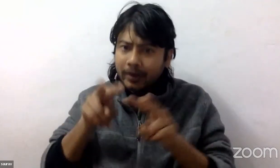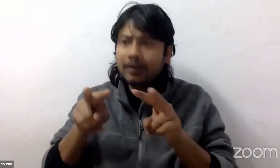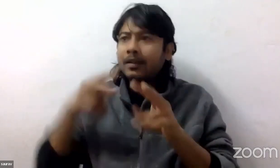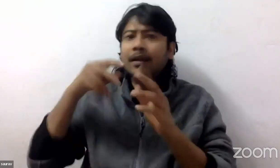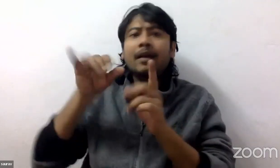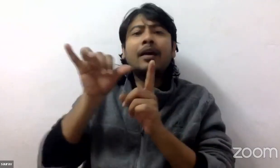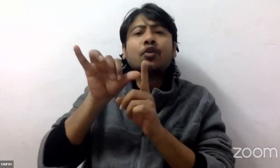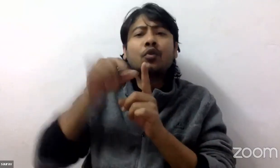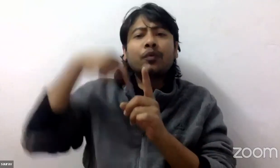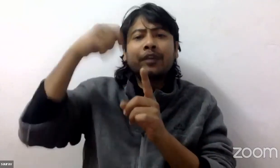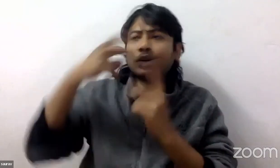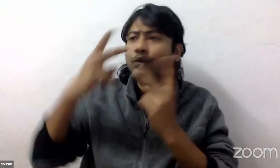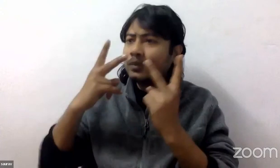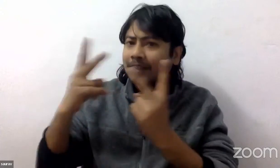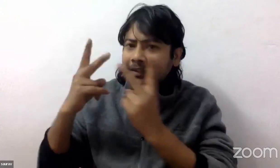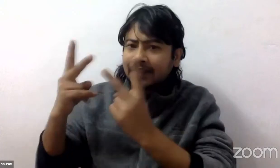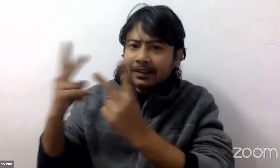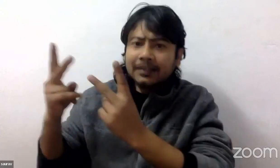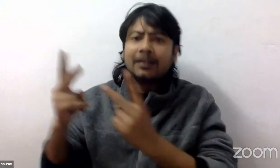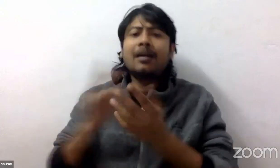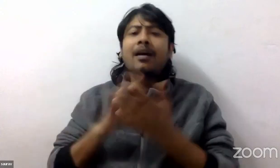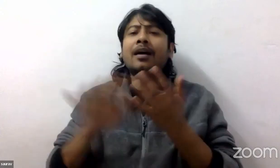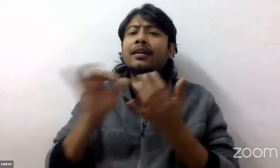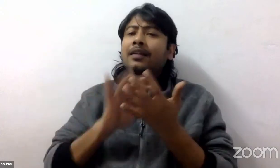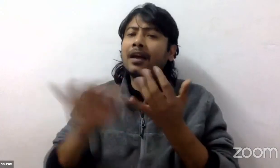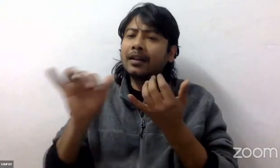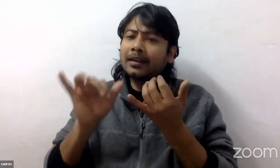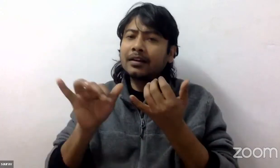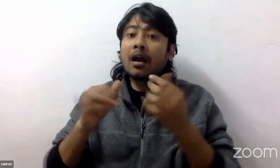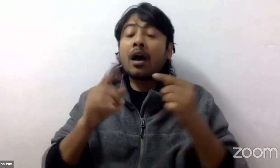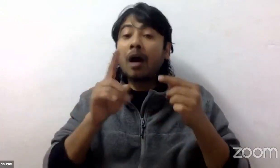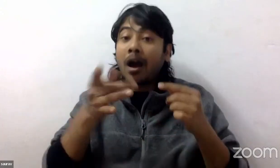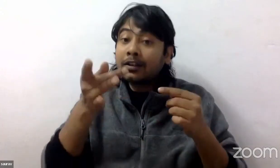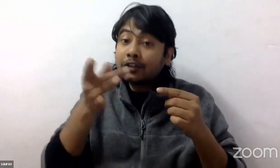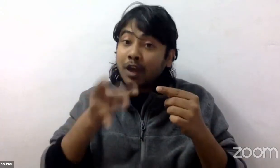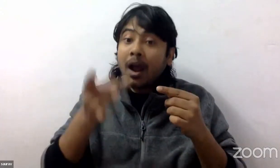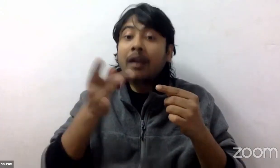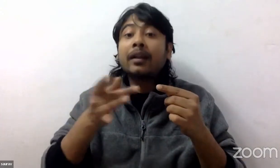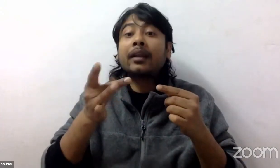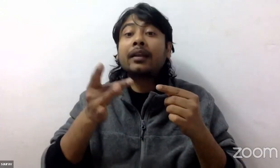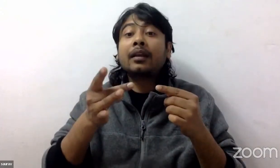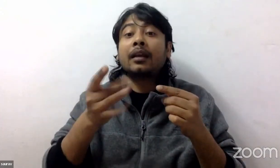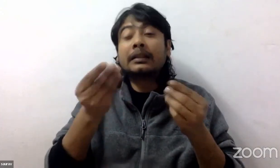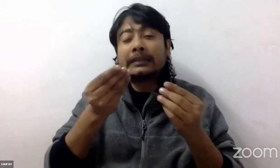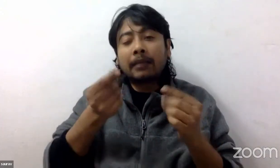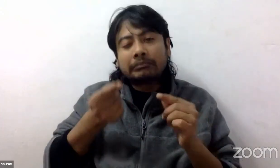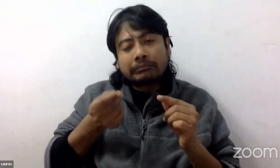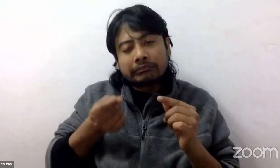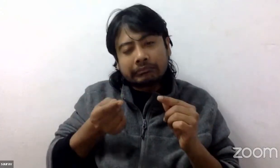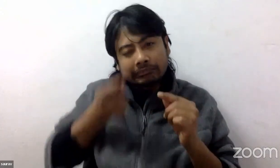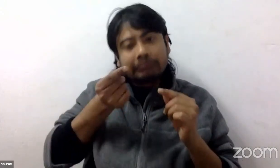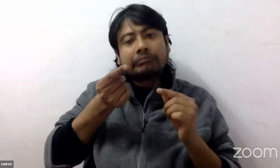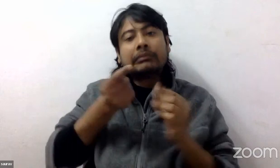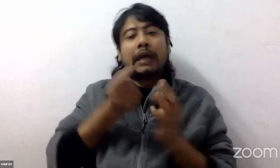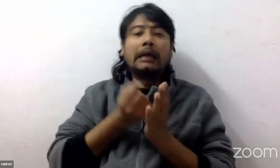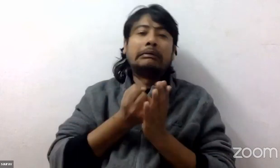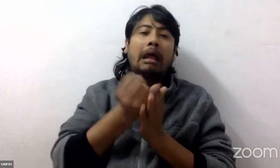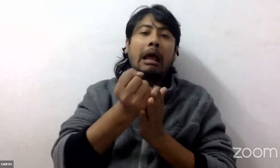chant 3 rounds. If you're chanting 4 rounds, you try to chant 5 rounds. So try to do something more on